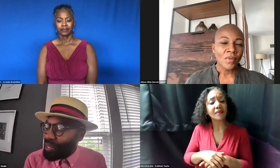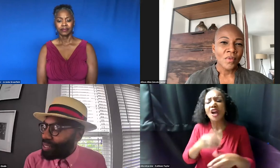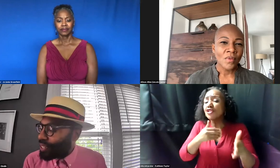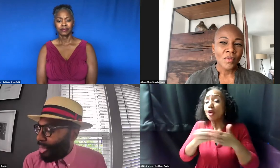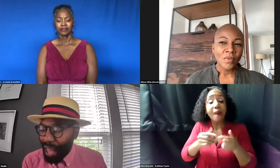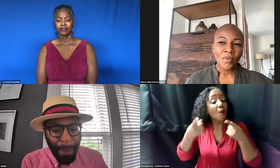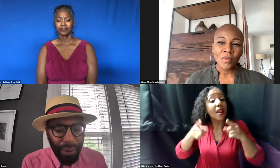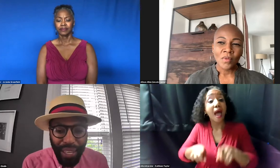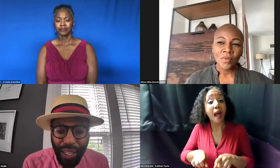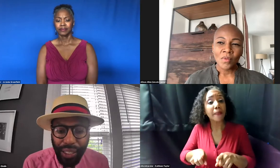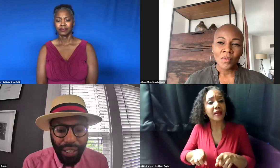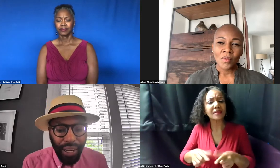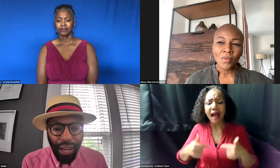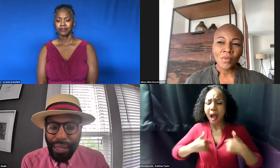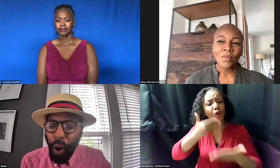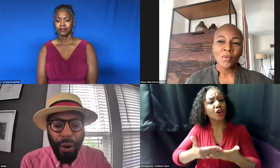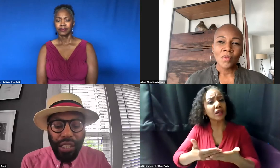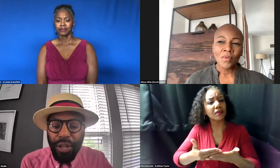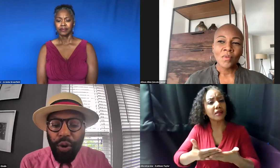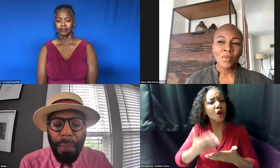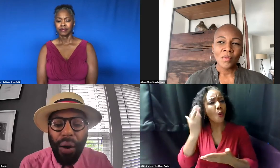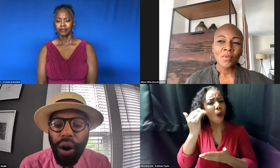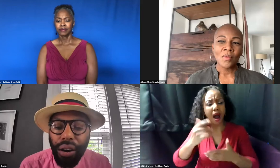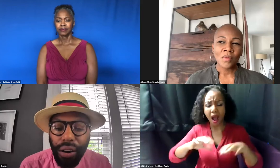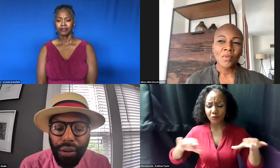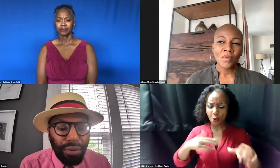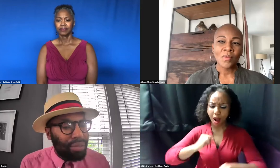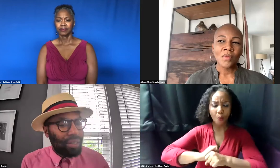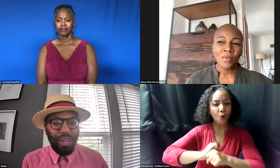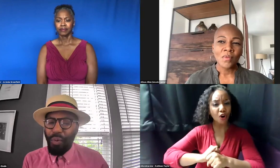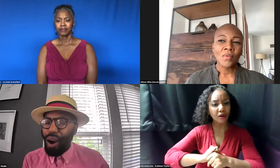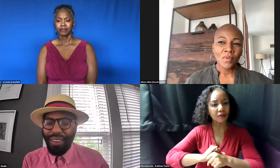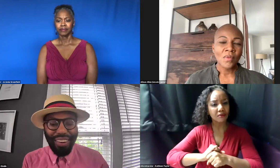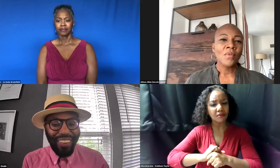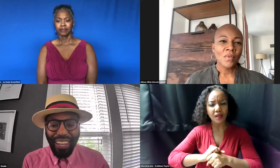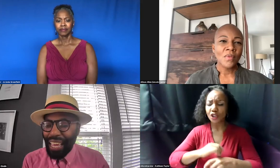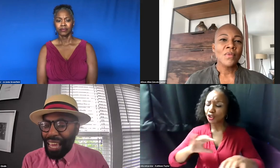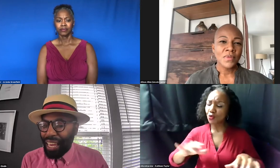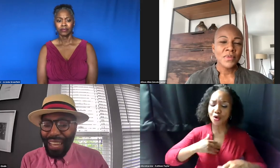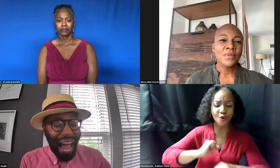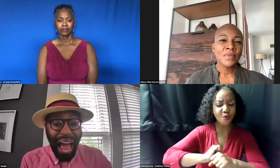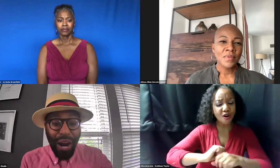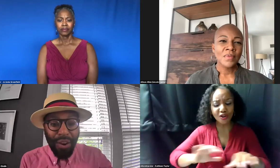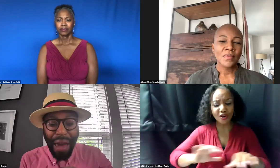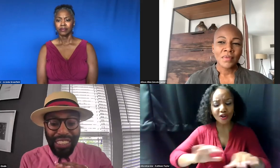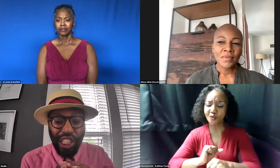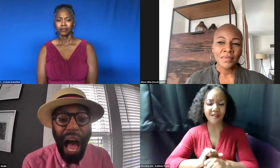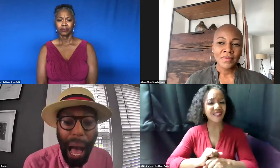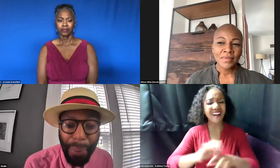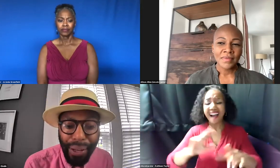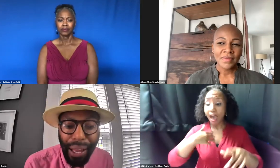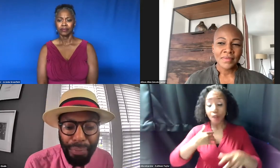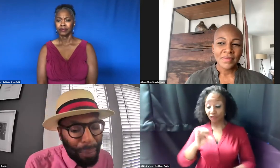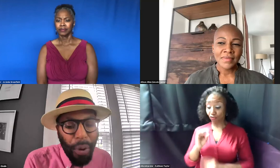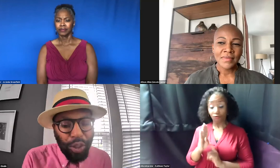what happens, I'm gonna be good because I'm always gonna be doing my work. Like, your work, right? He's like, I don't have a